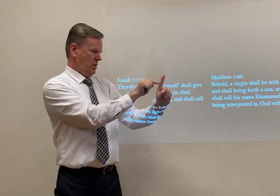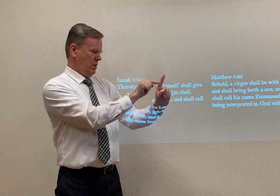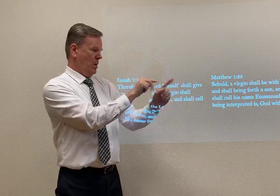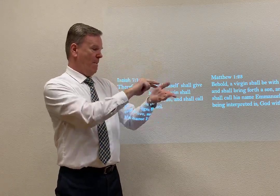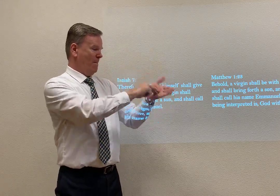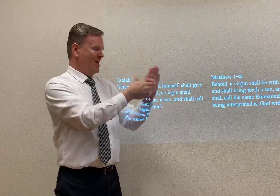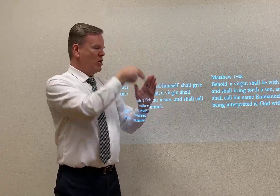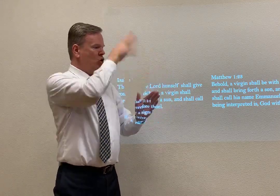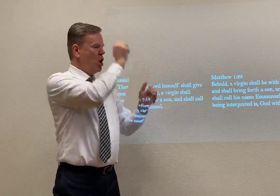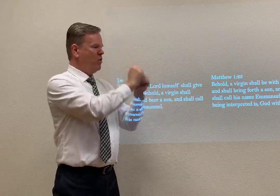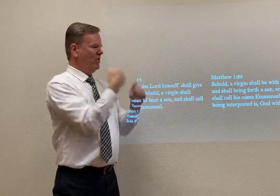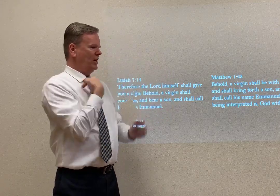Emmanuel is God with us.